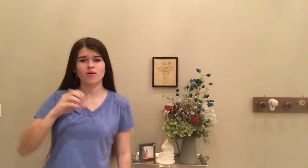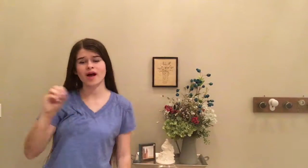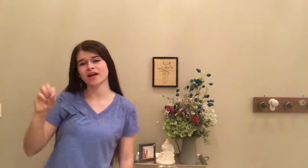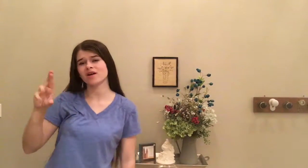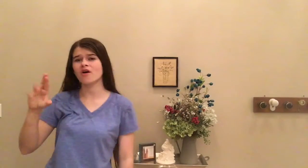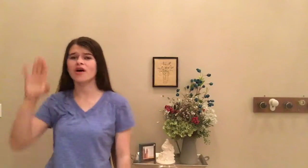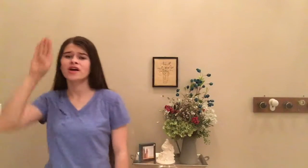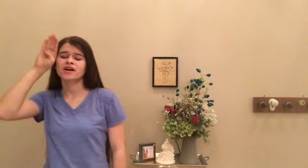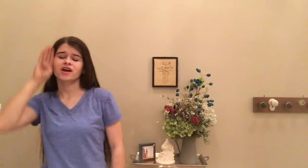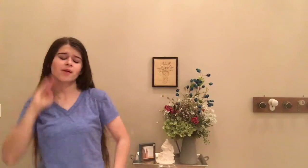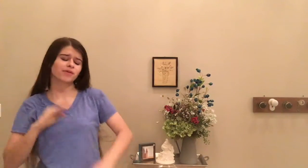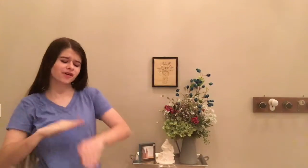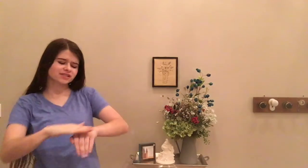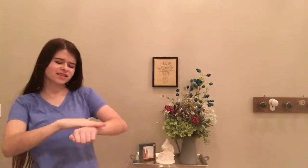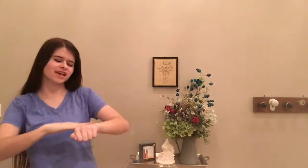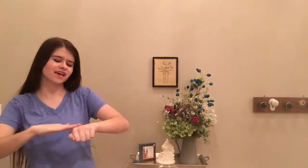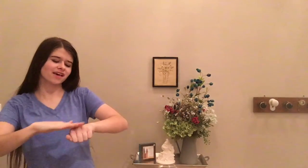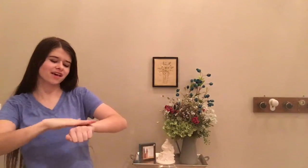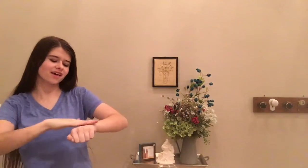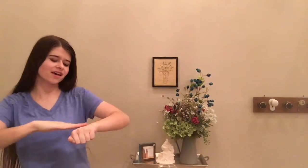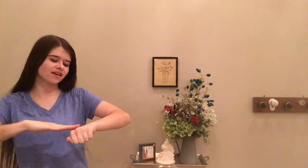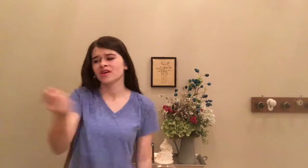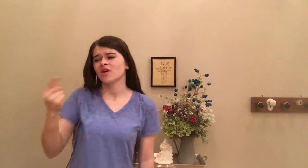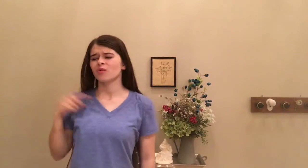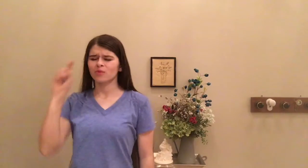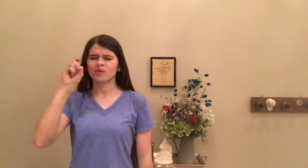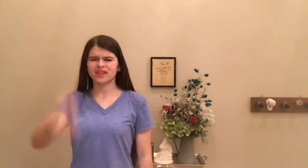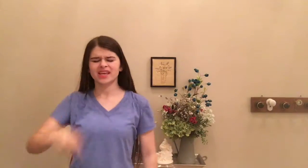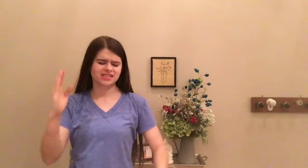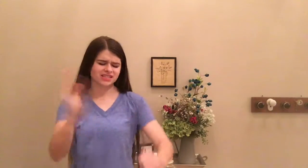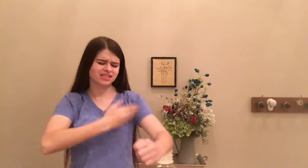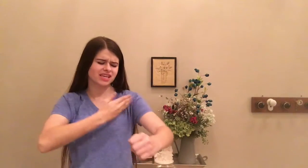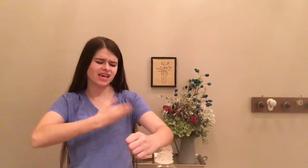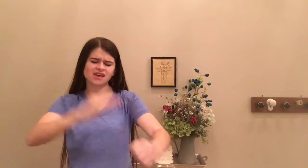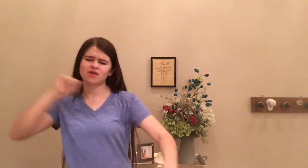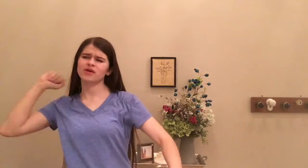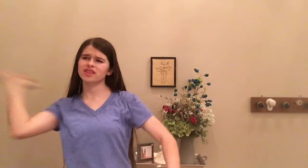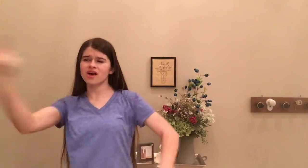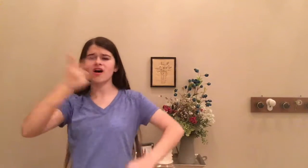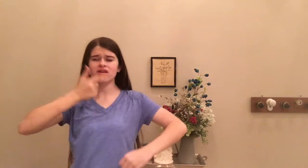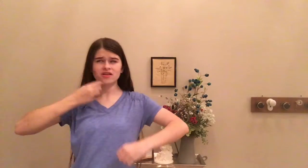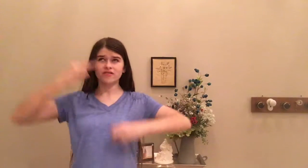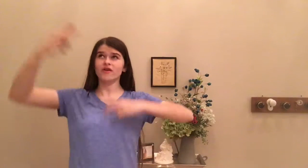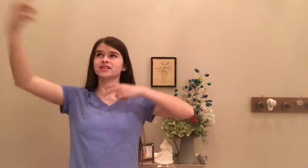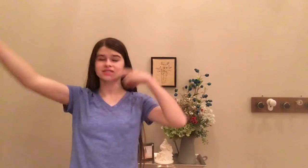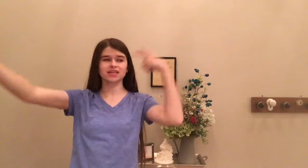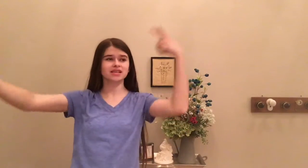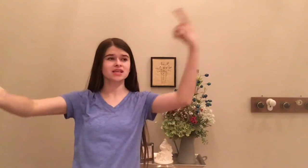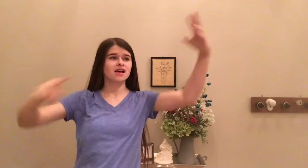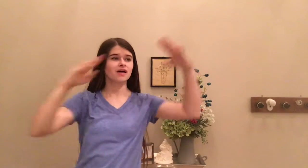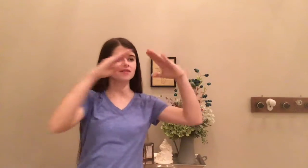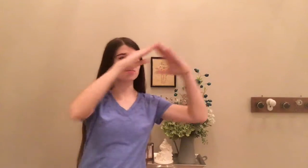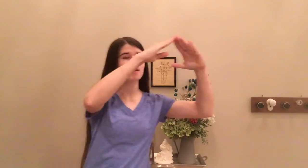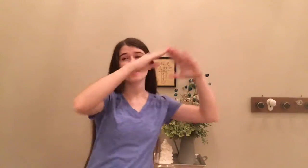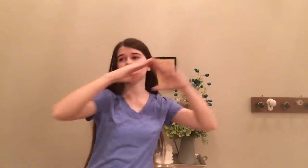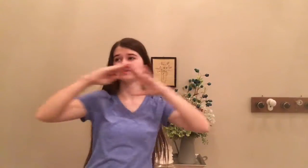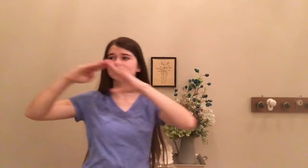white or copper skin We need to sing with all the voices of the mountain